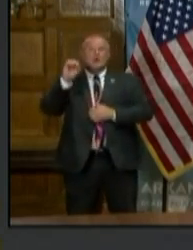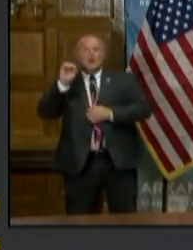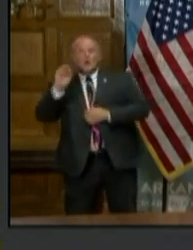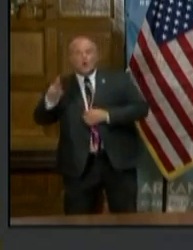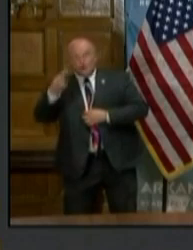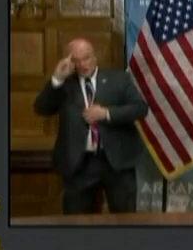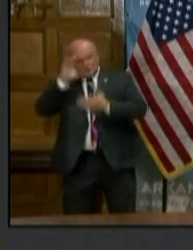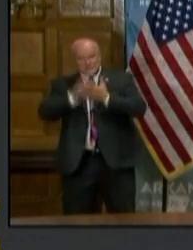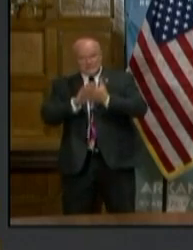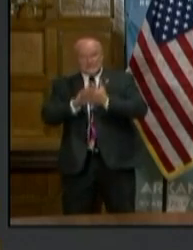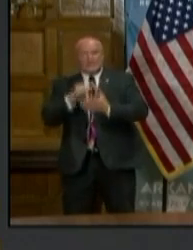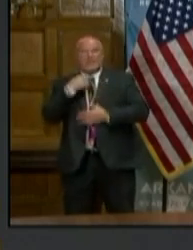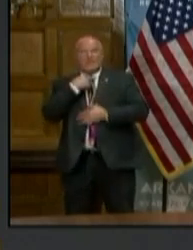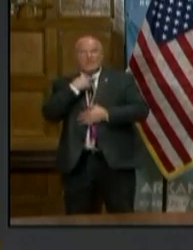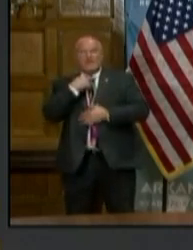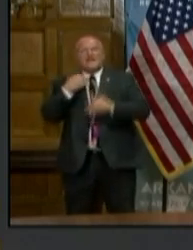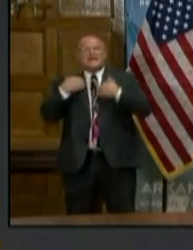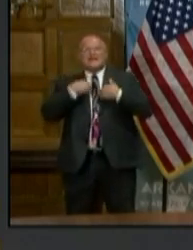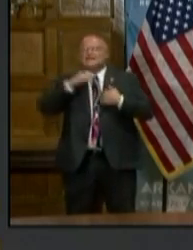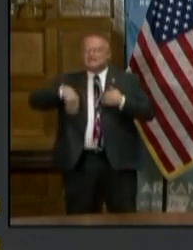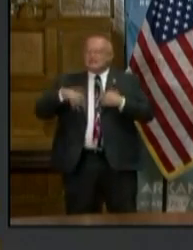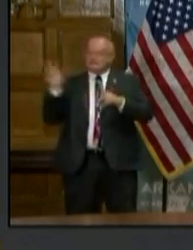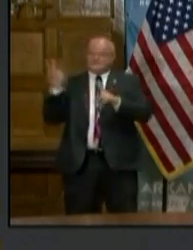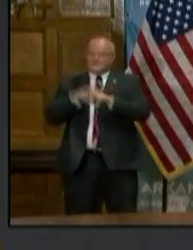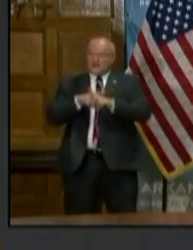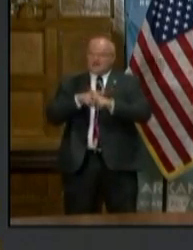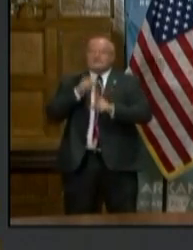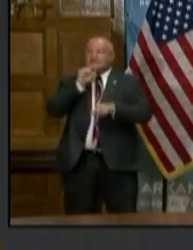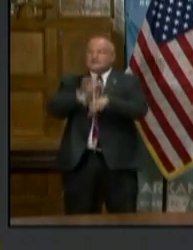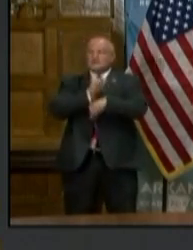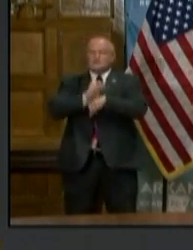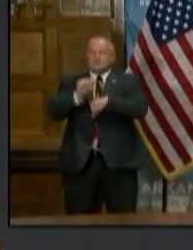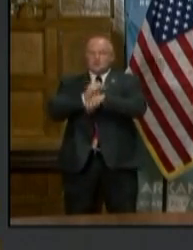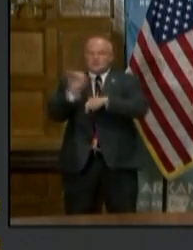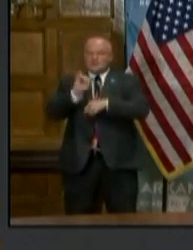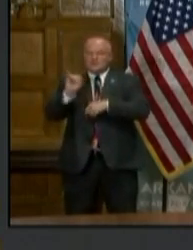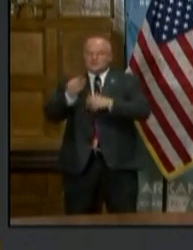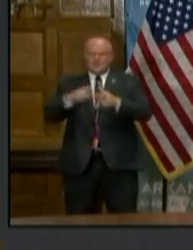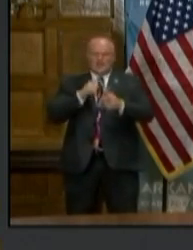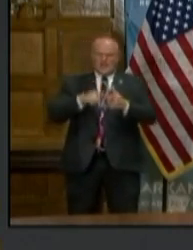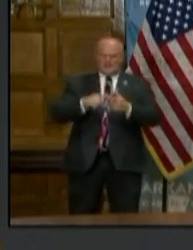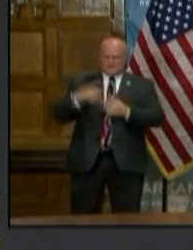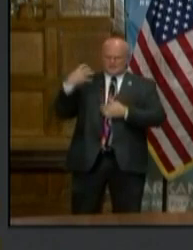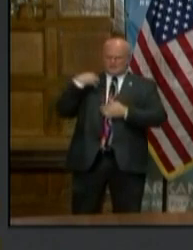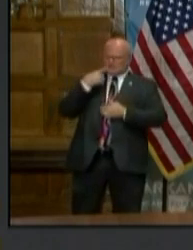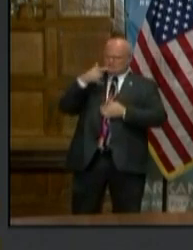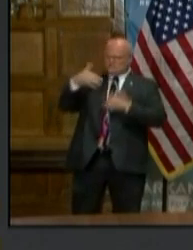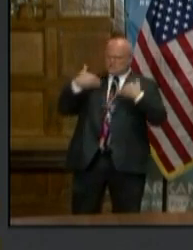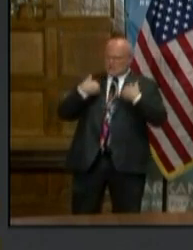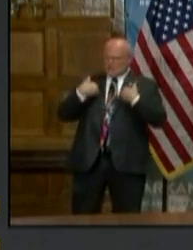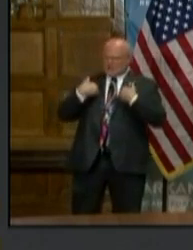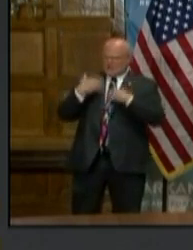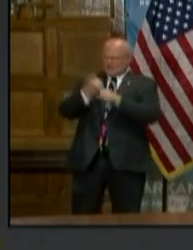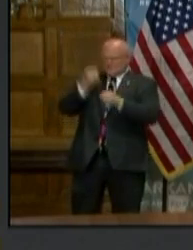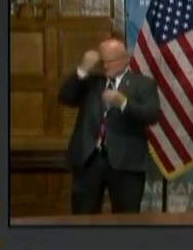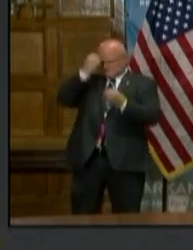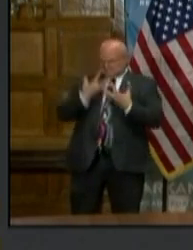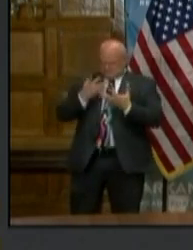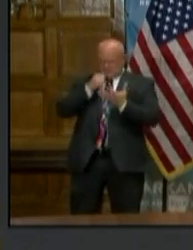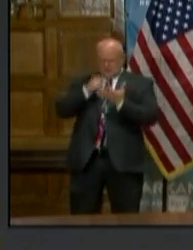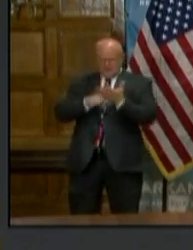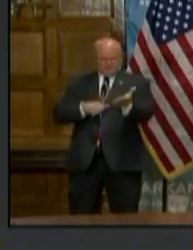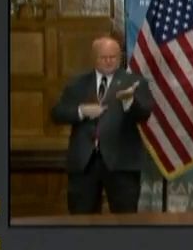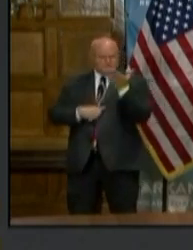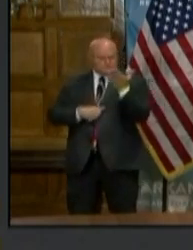if you believe you've been a victim of this, if you haven't filed for unemployment insurance and all of a sudden your employer says that you have, or you receive a notification in the